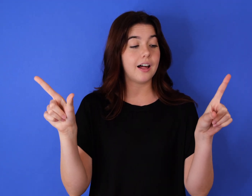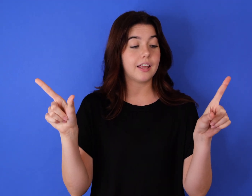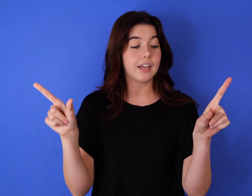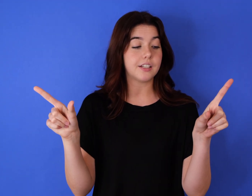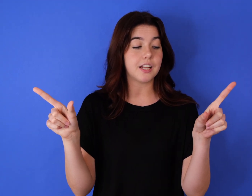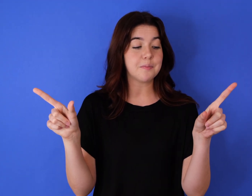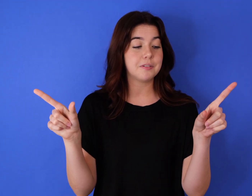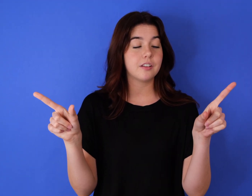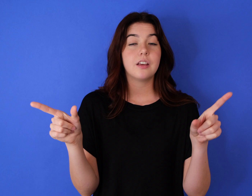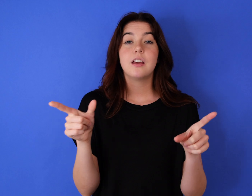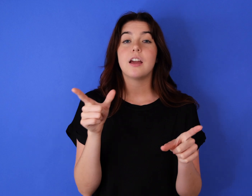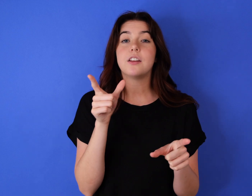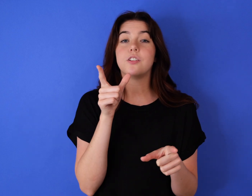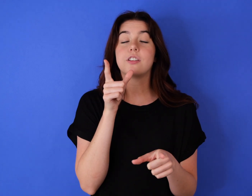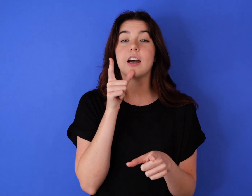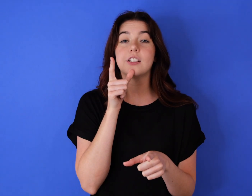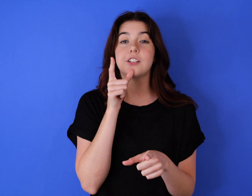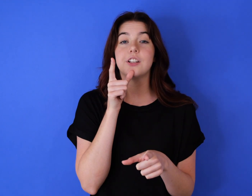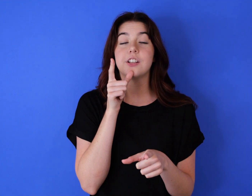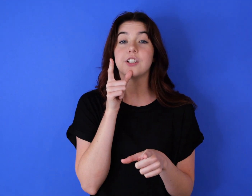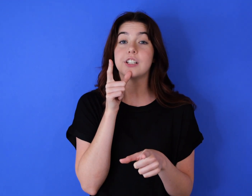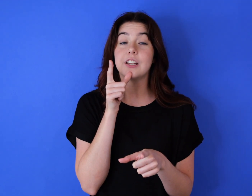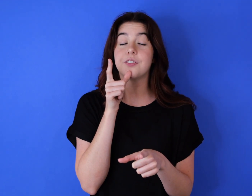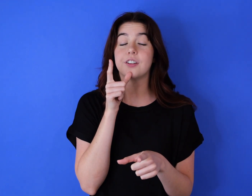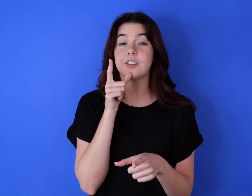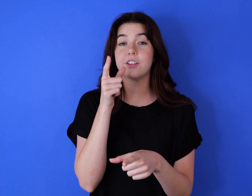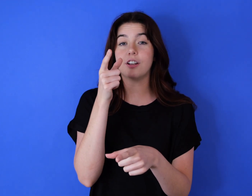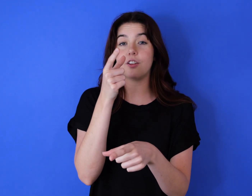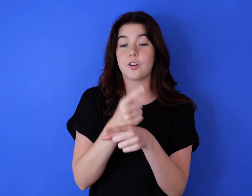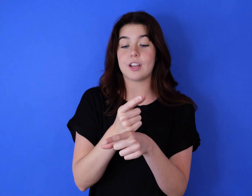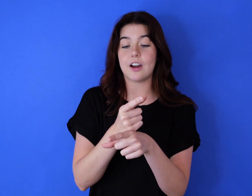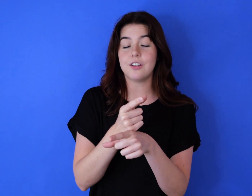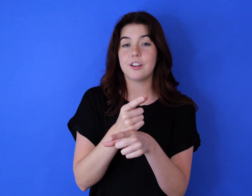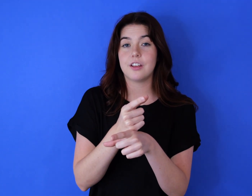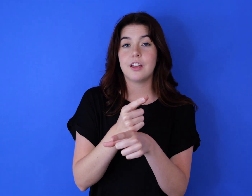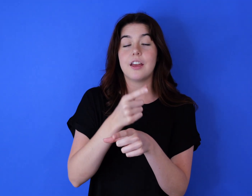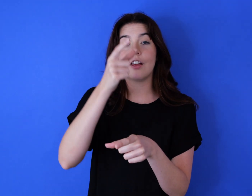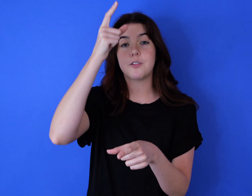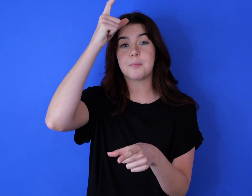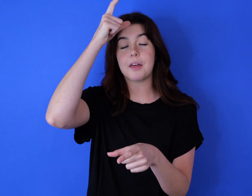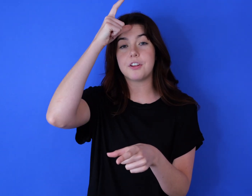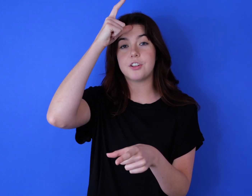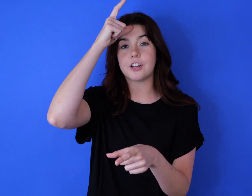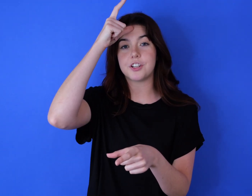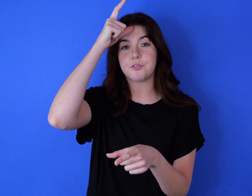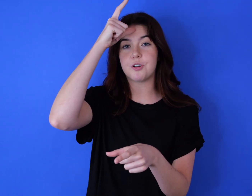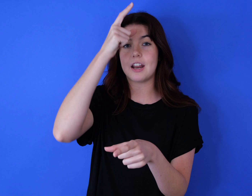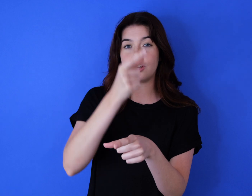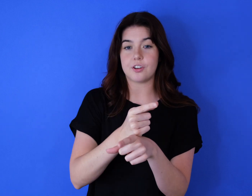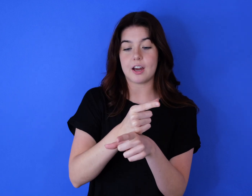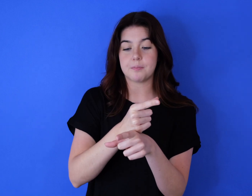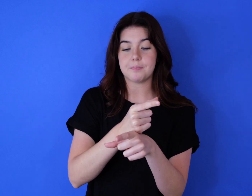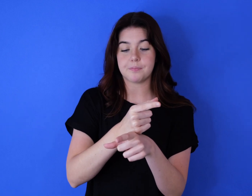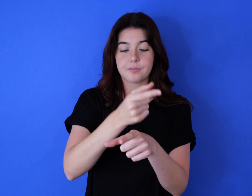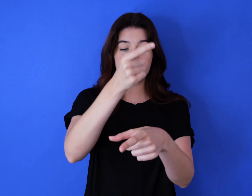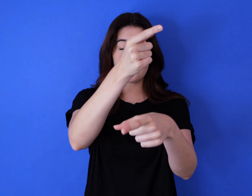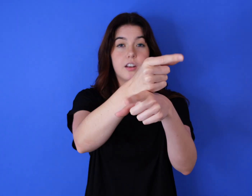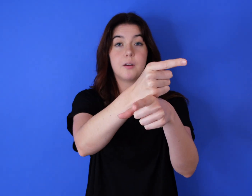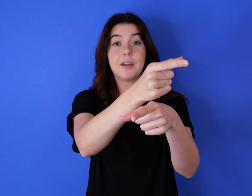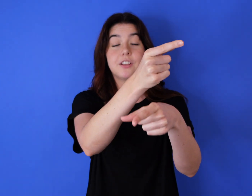hand shapes, and you touch your chin for sister and you go down. And for brother, you touch your forehead and go down. Now make sure